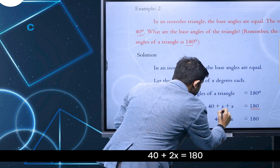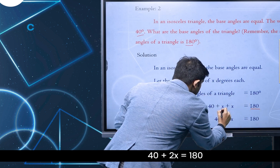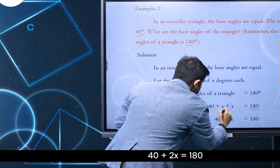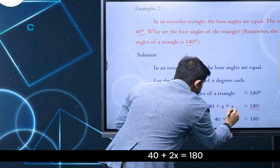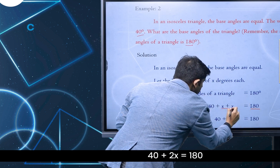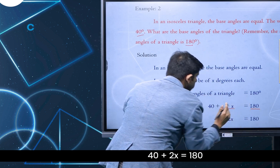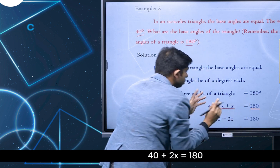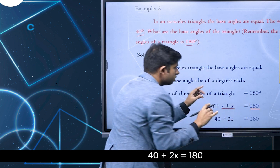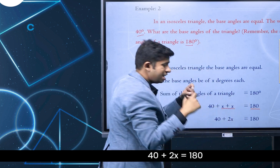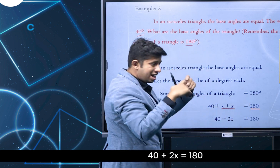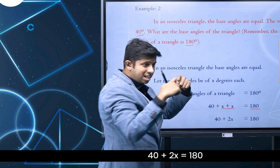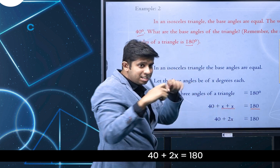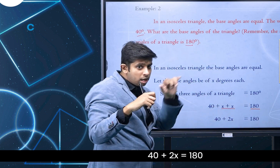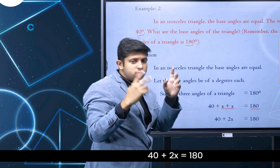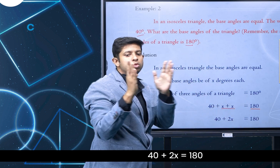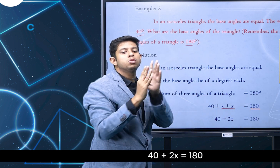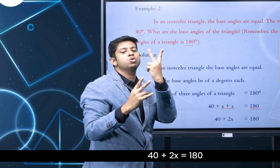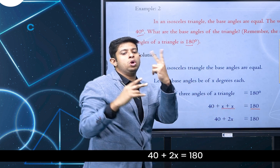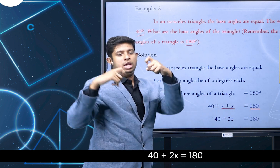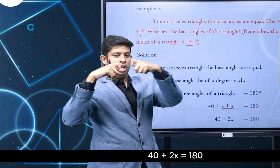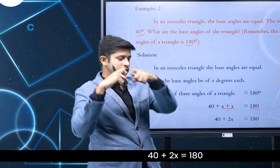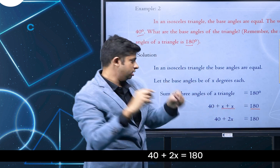(40 plus 2x equals to 180.